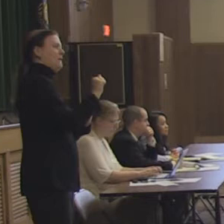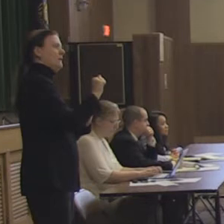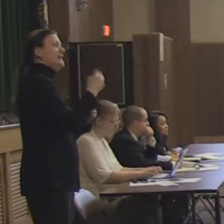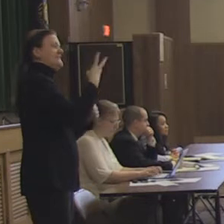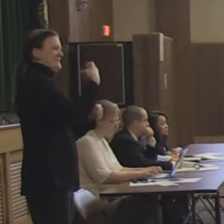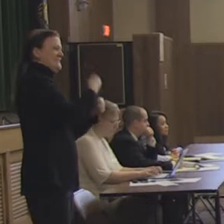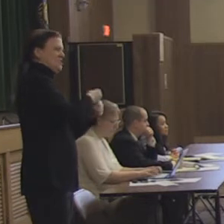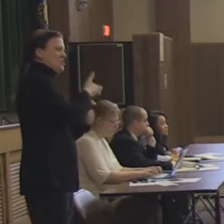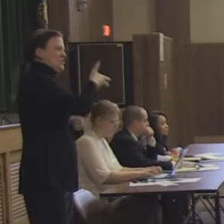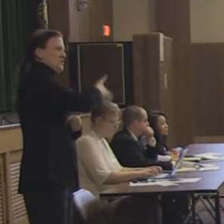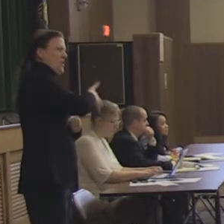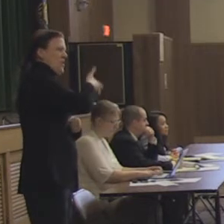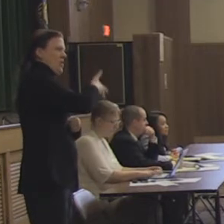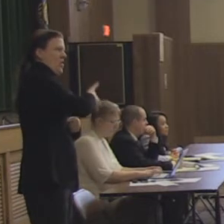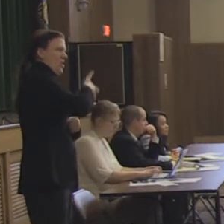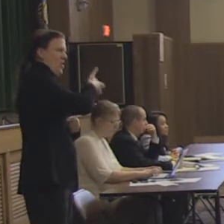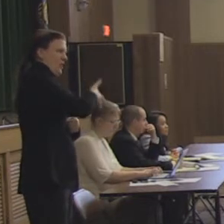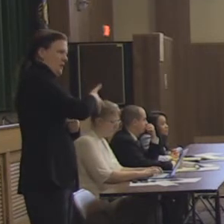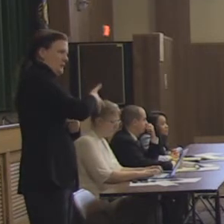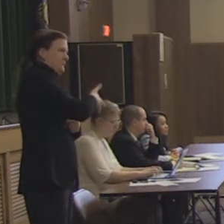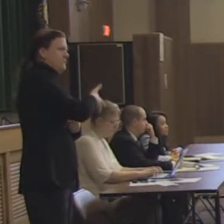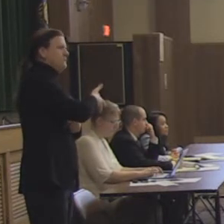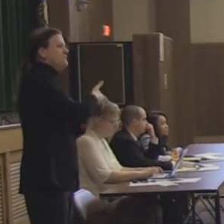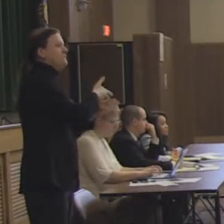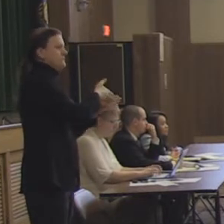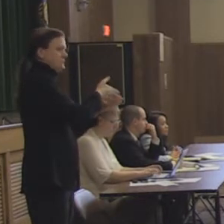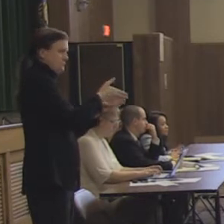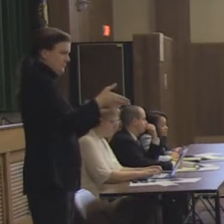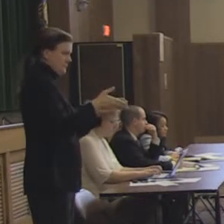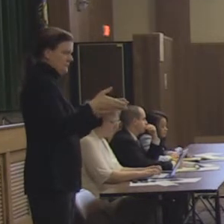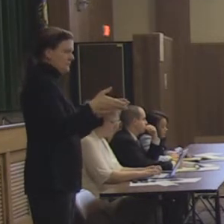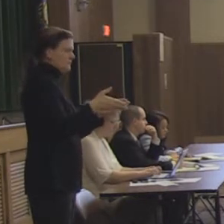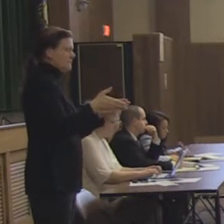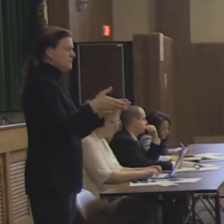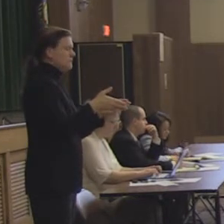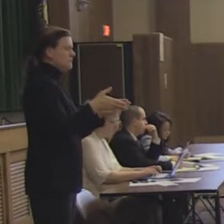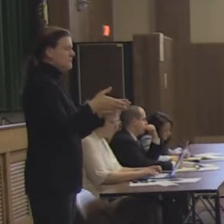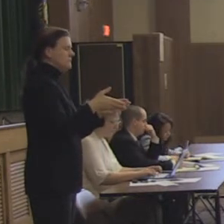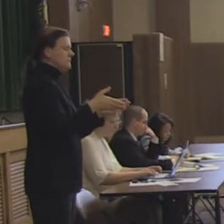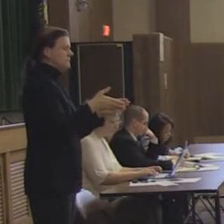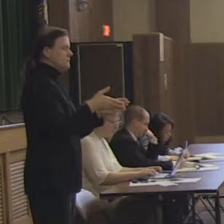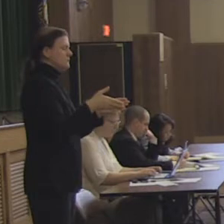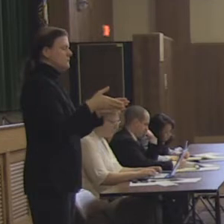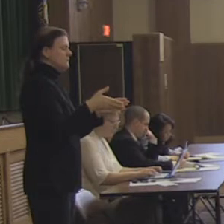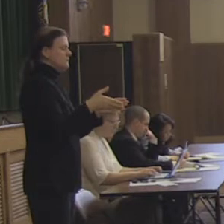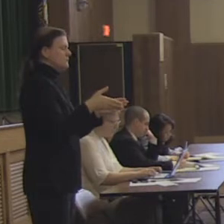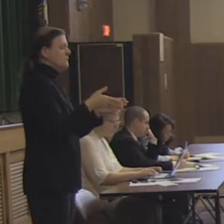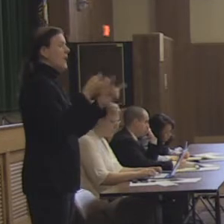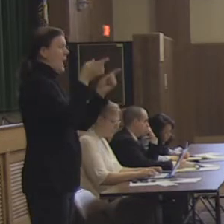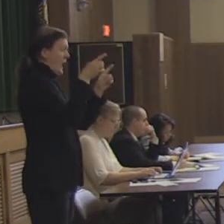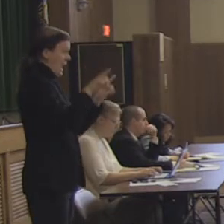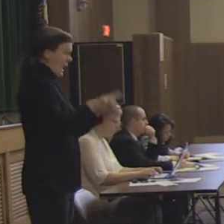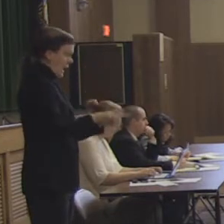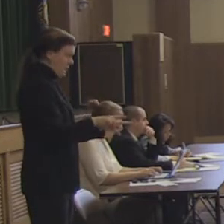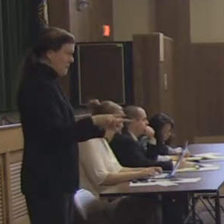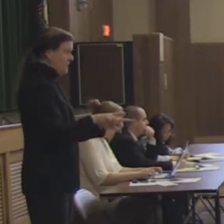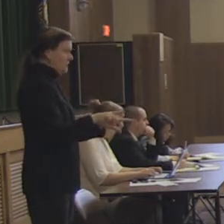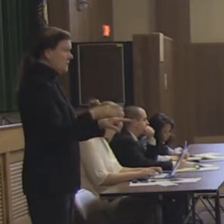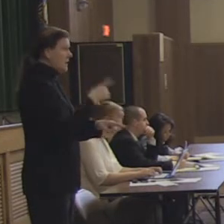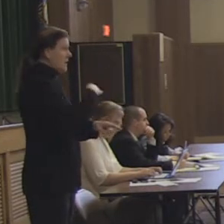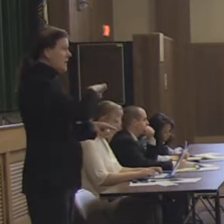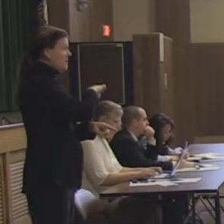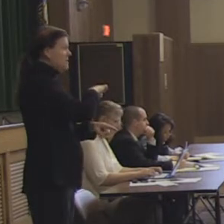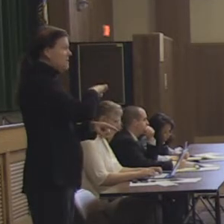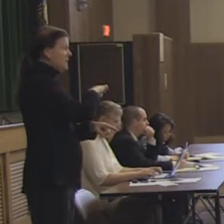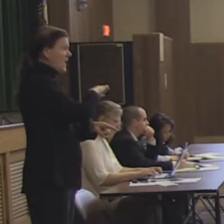over 6 years I was there. In 1991, in September, they found out I had something called